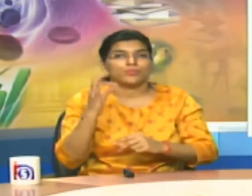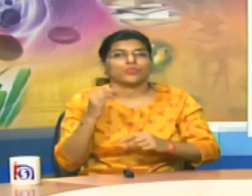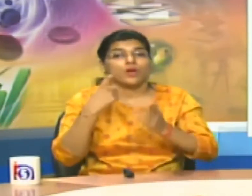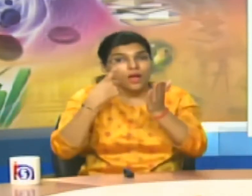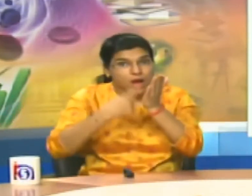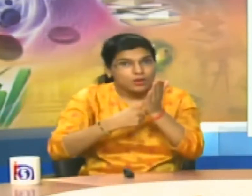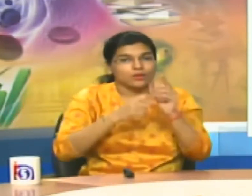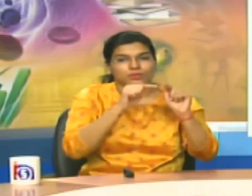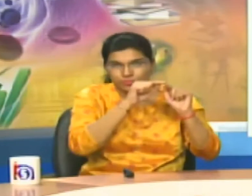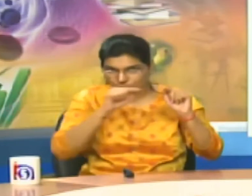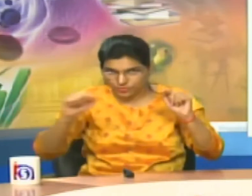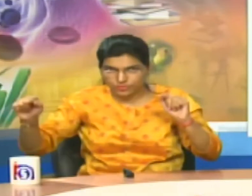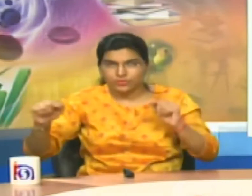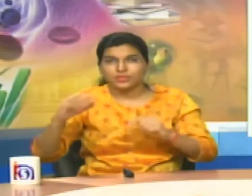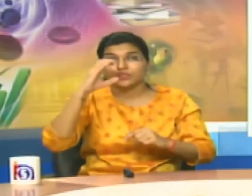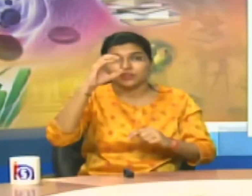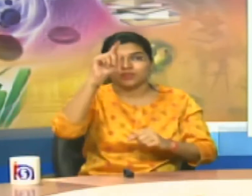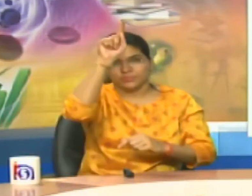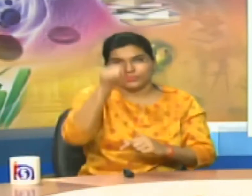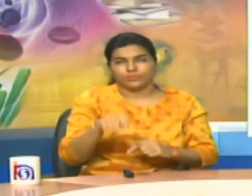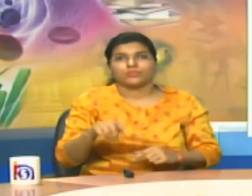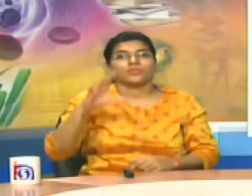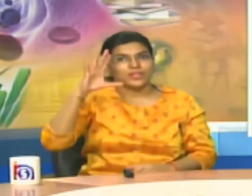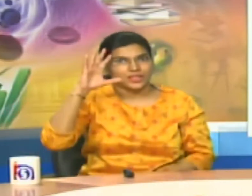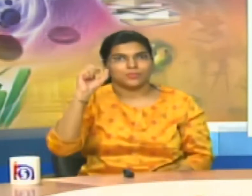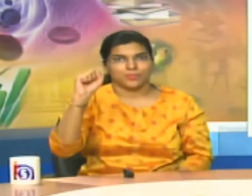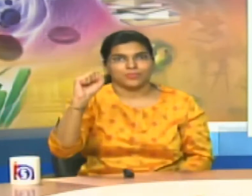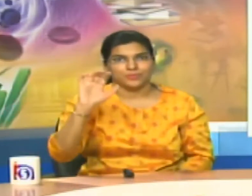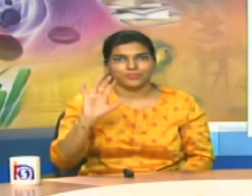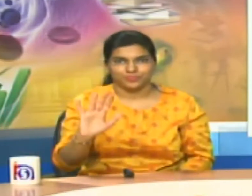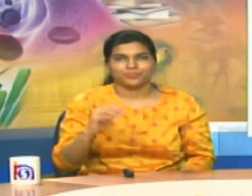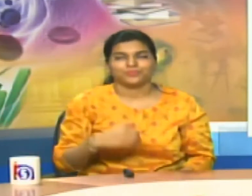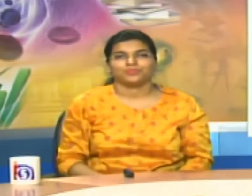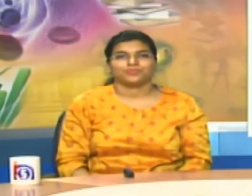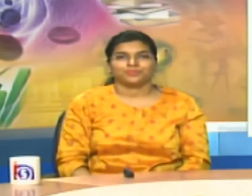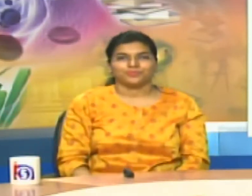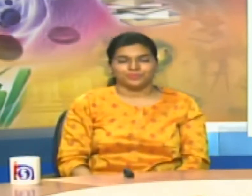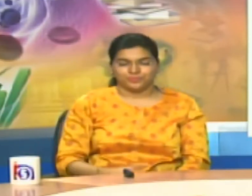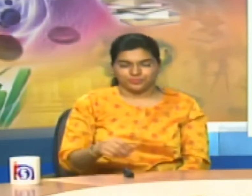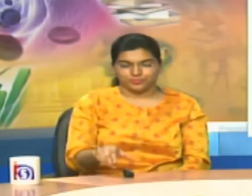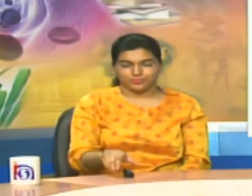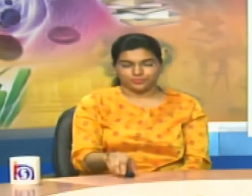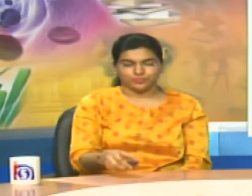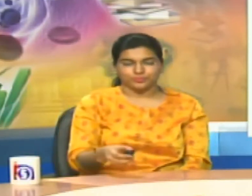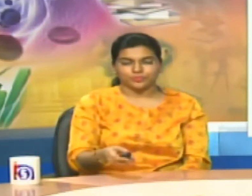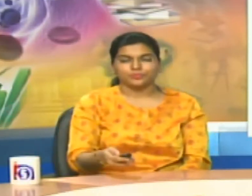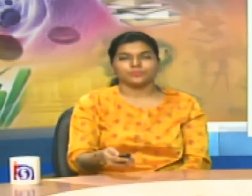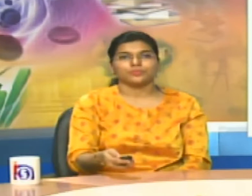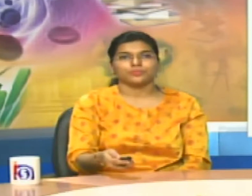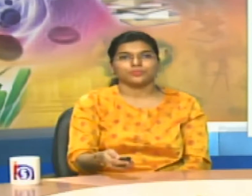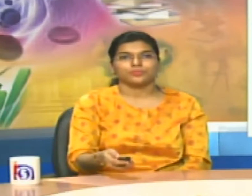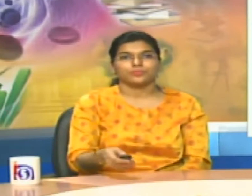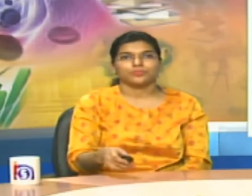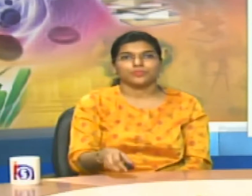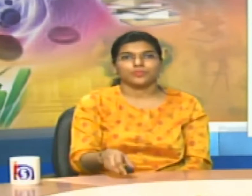So this way you can easily understand all the rows and columns also, they have numbers.